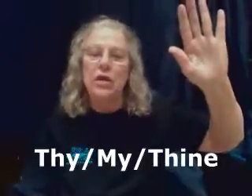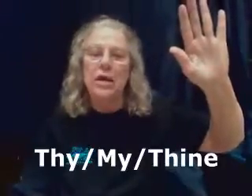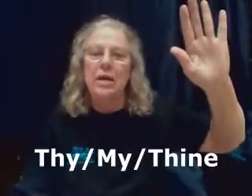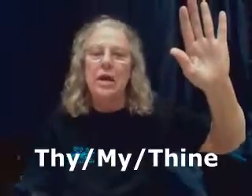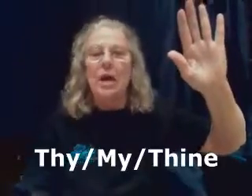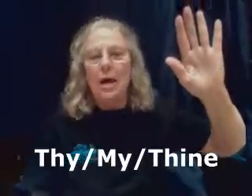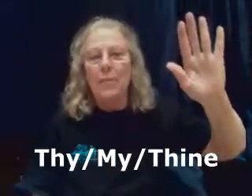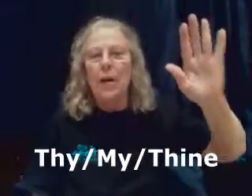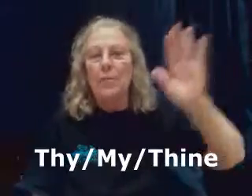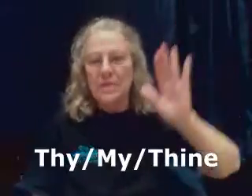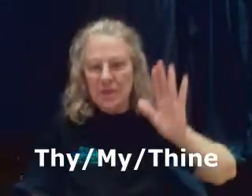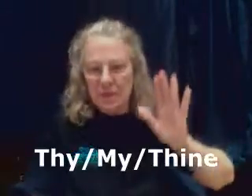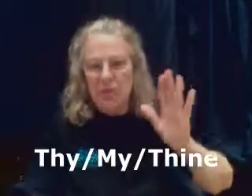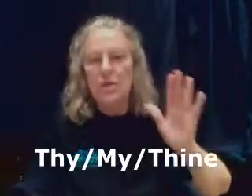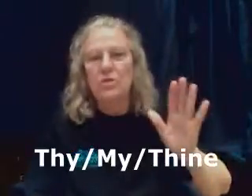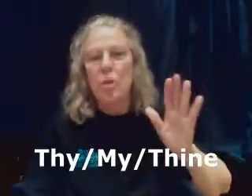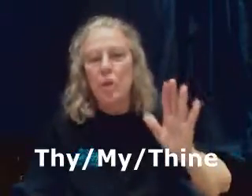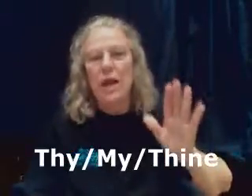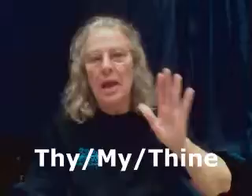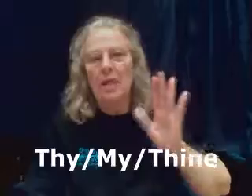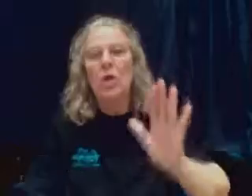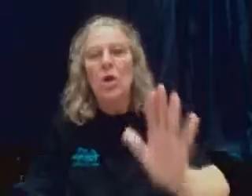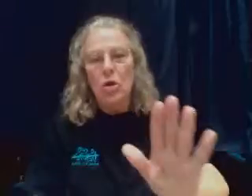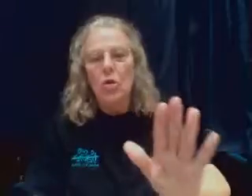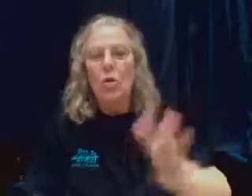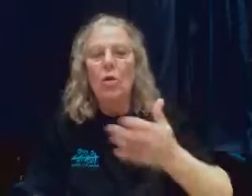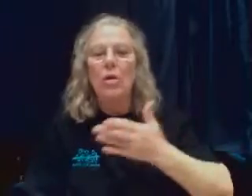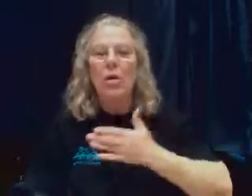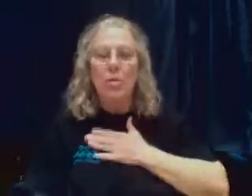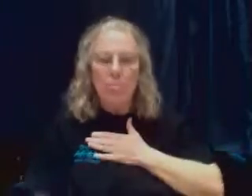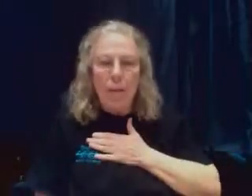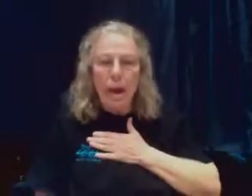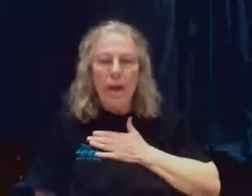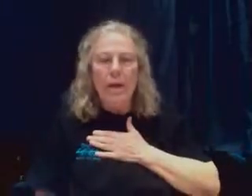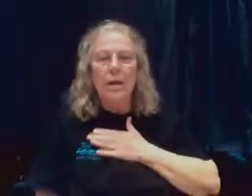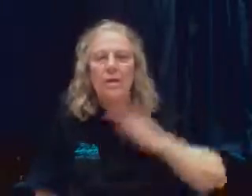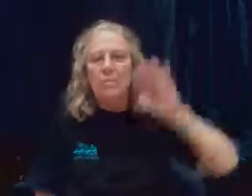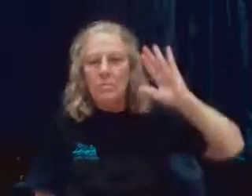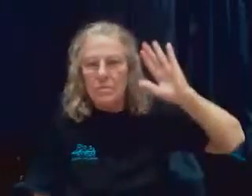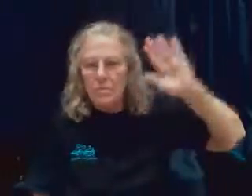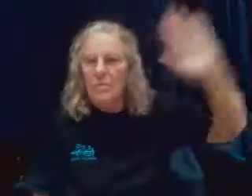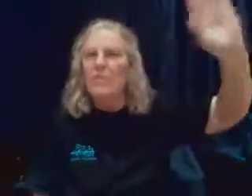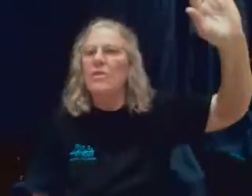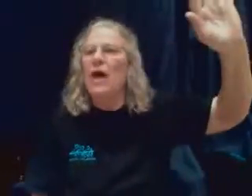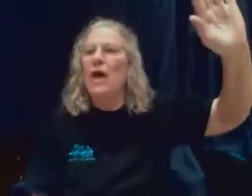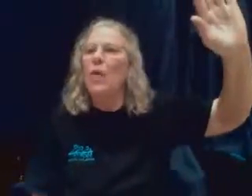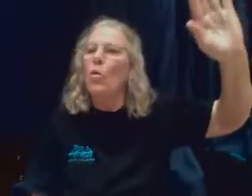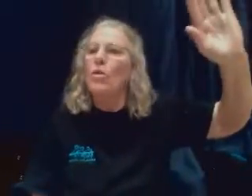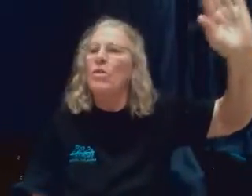talking about possession, it's open hand. Your, my, thy, or